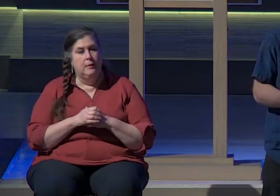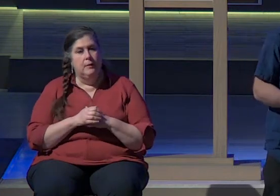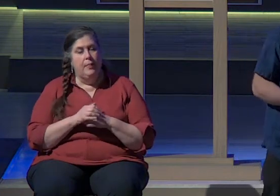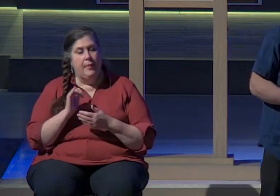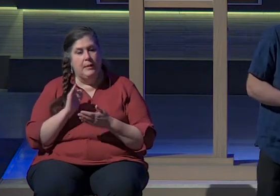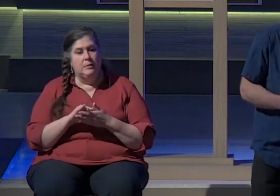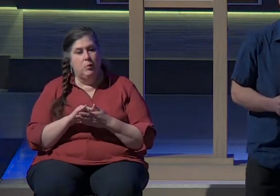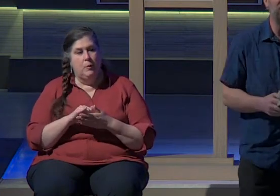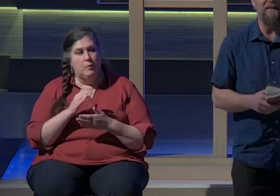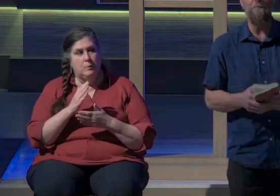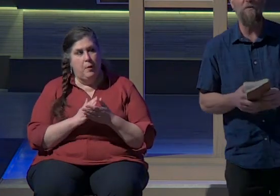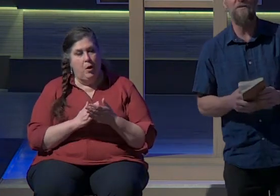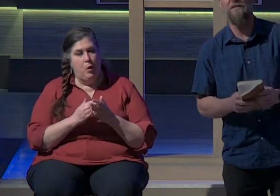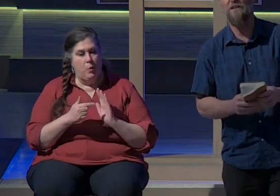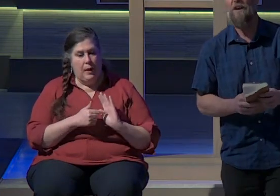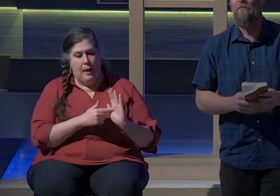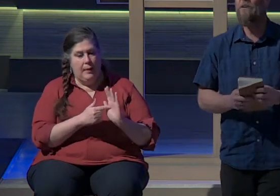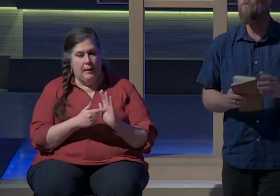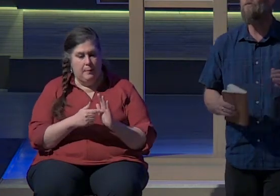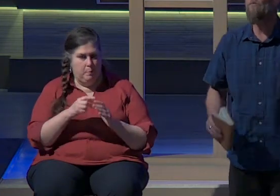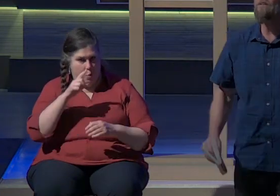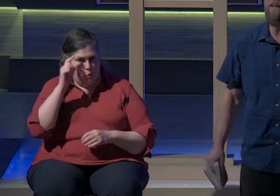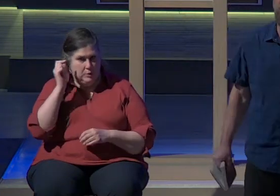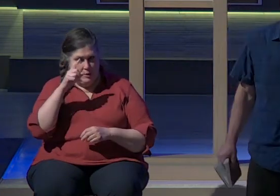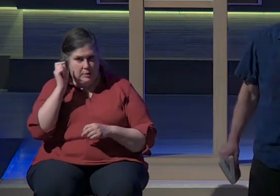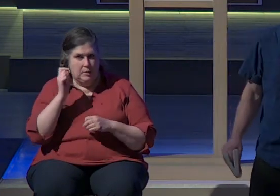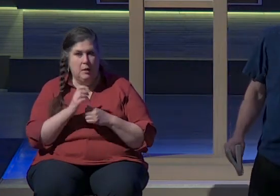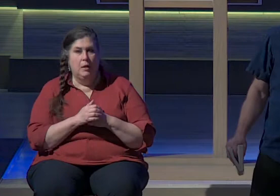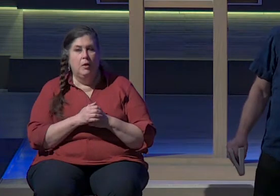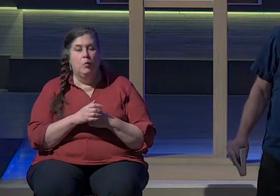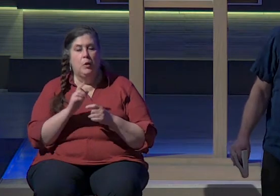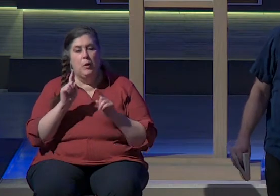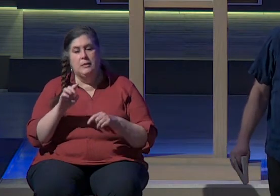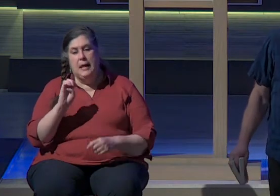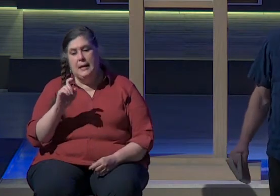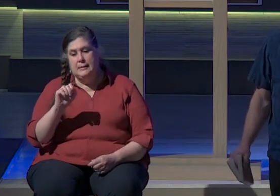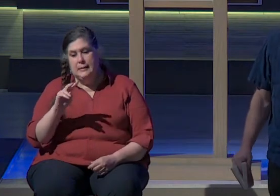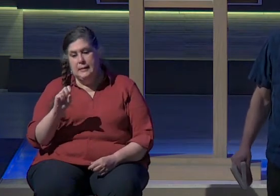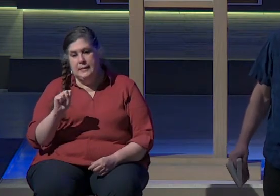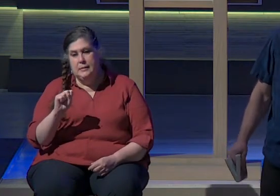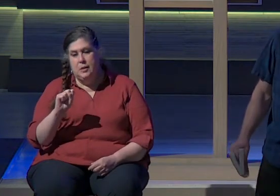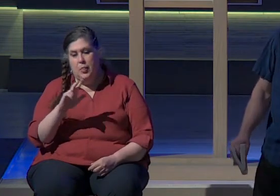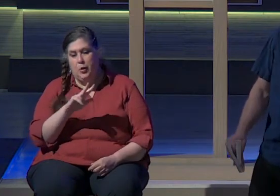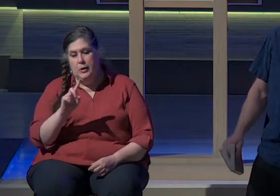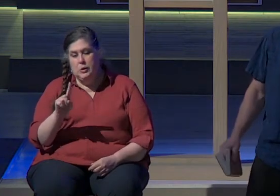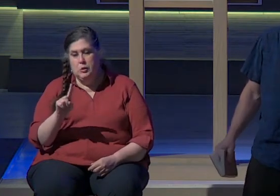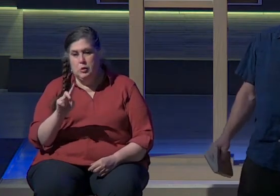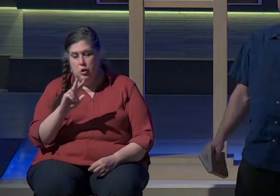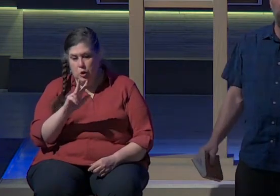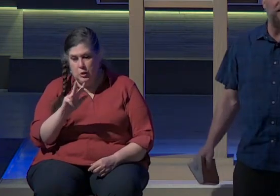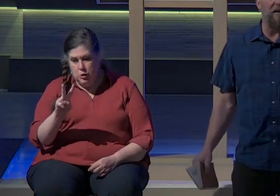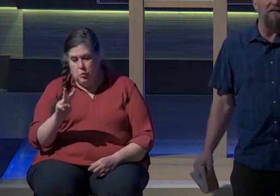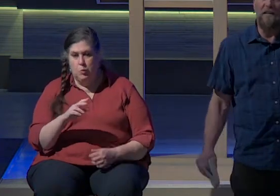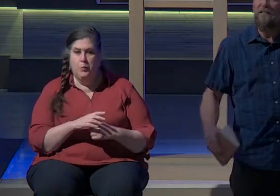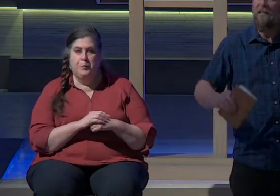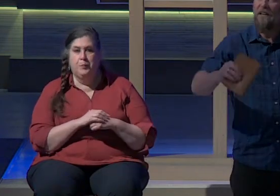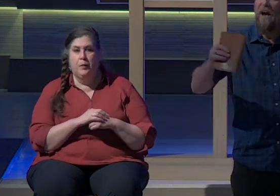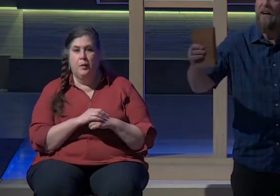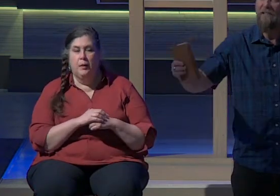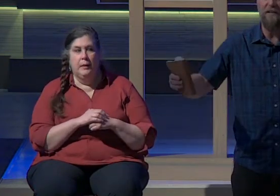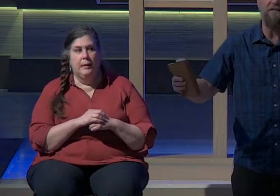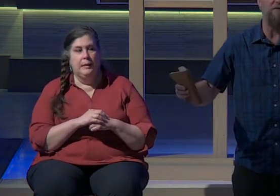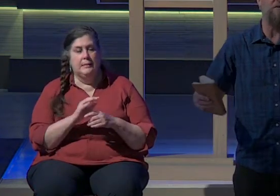that's part of why we highlighted Moses, right? And we went to Exodus chapter 32. Remember that passage where it's